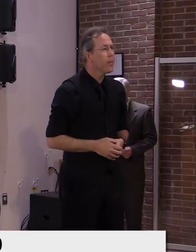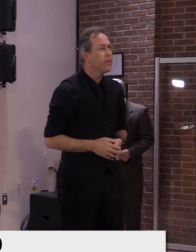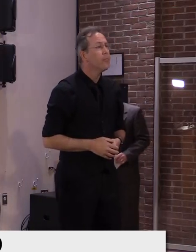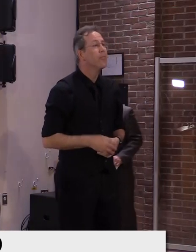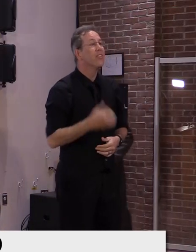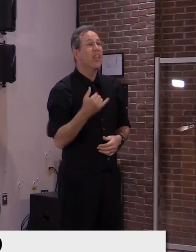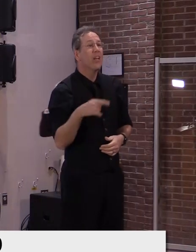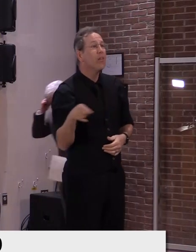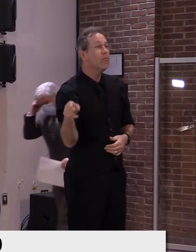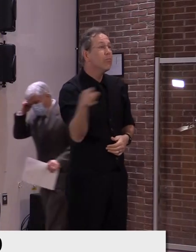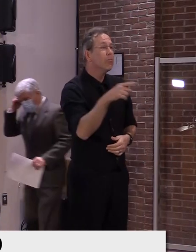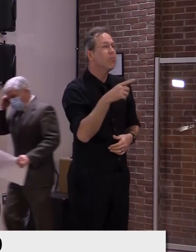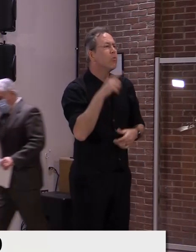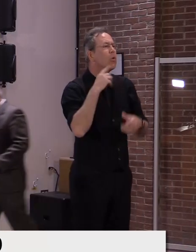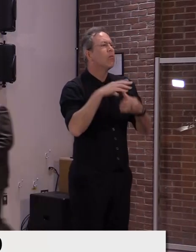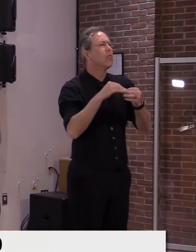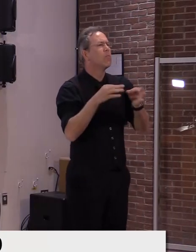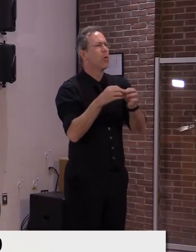sites.